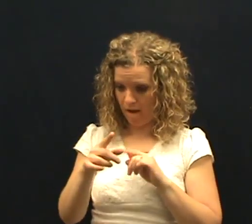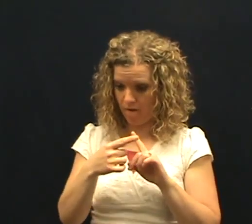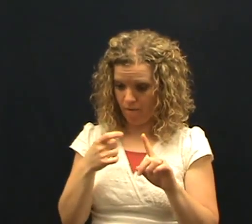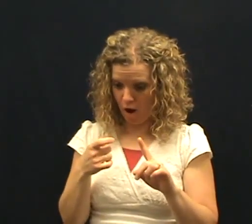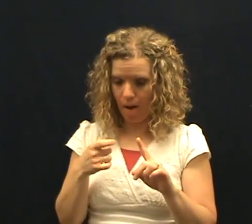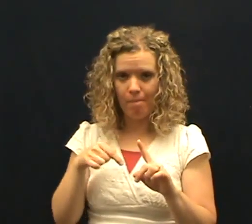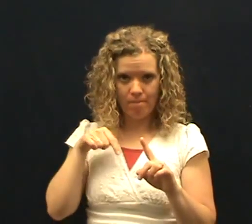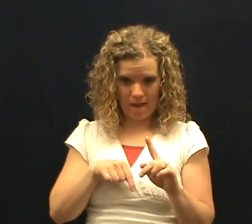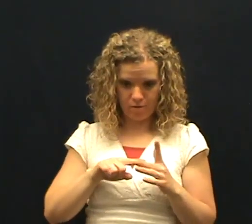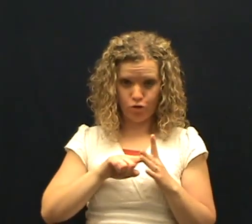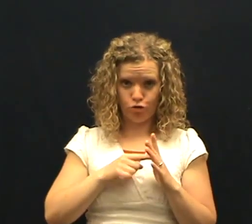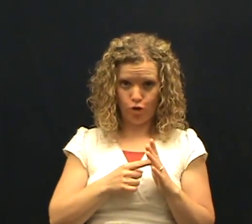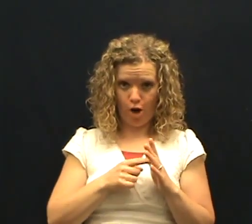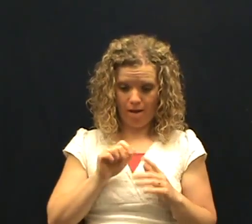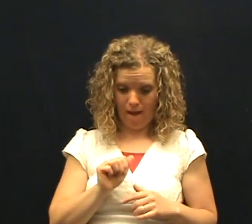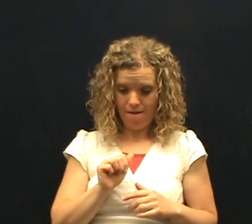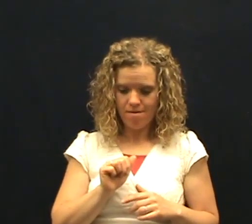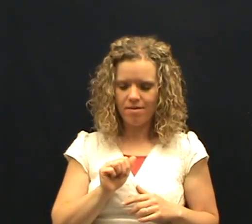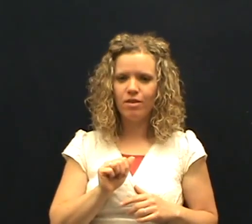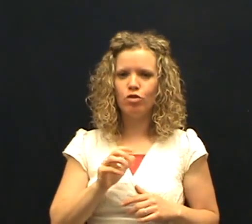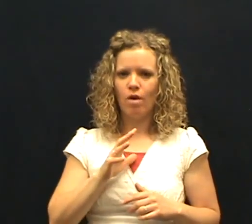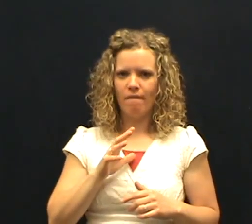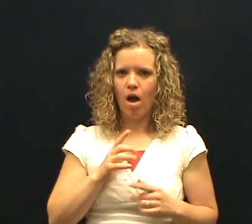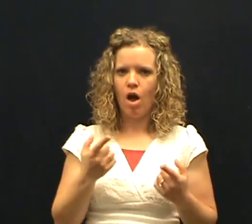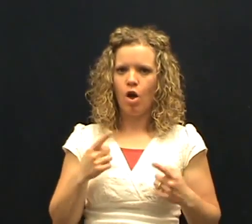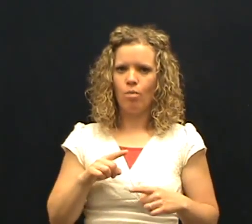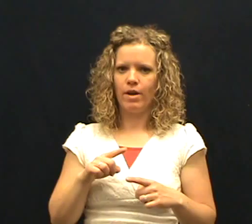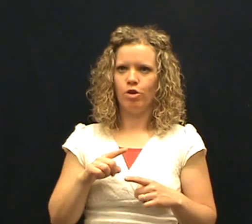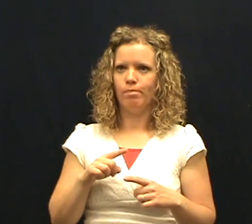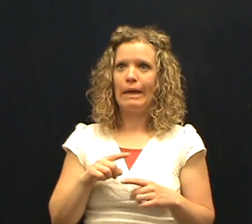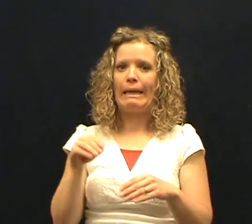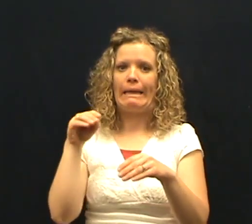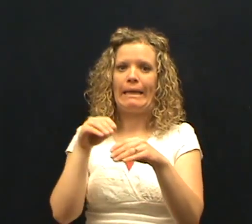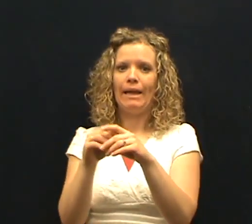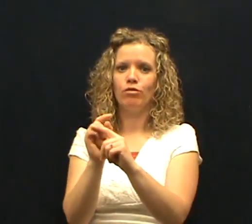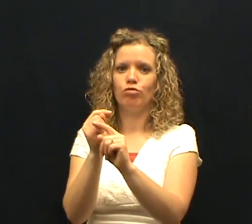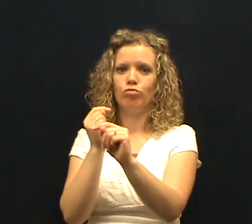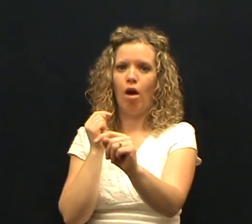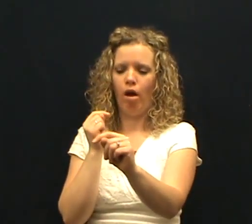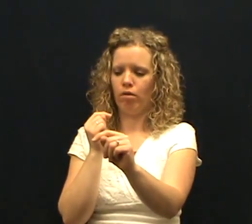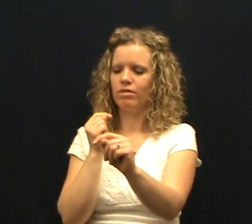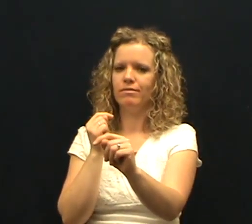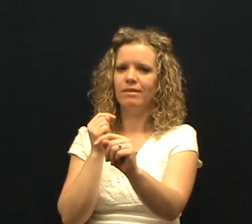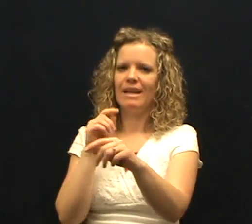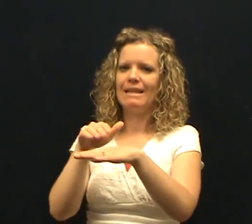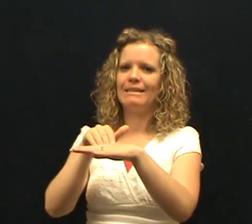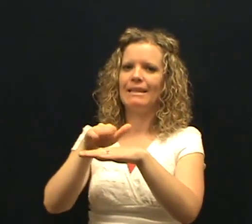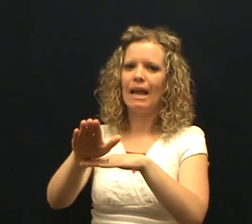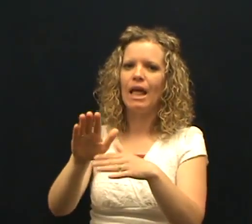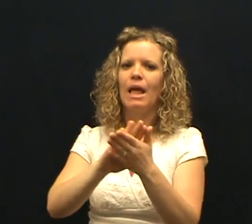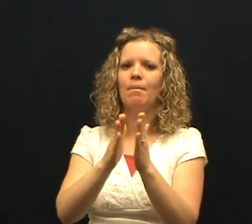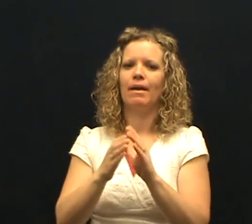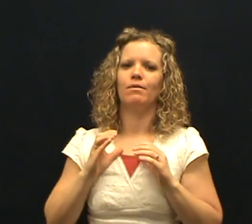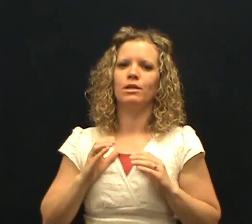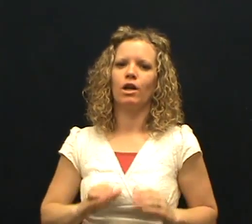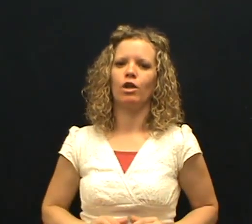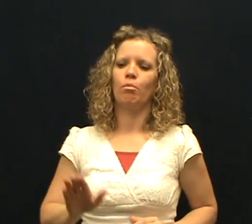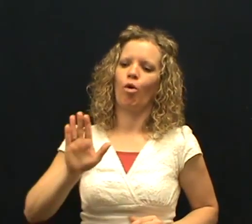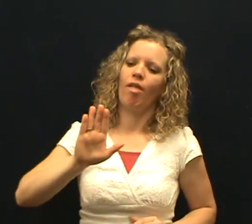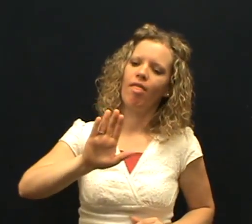gets placed on the loading dock or in the truck, it is now the customer's goods. That's when you record the